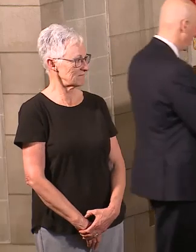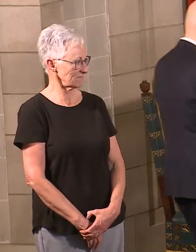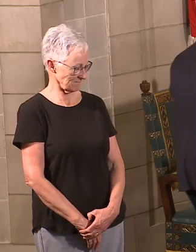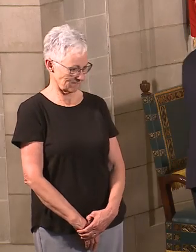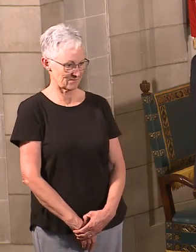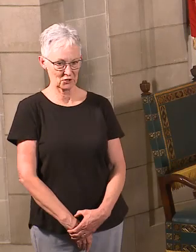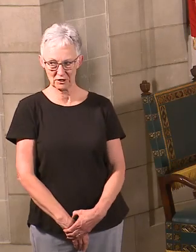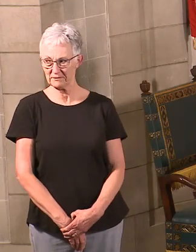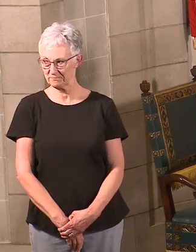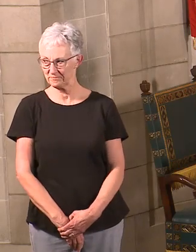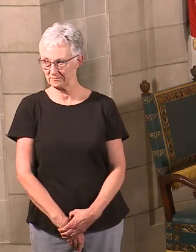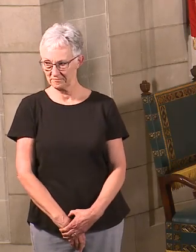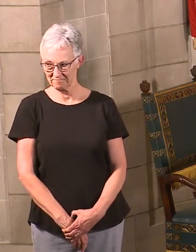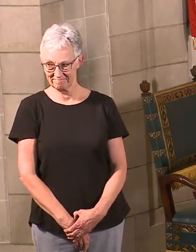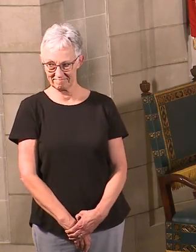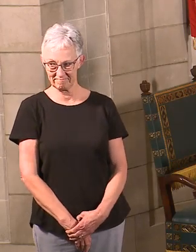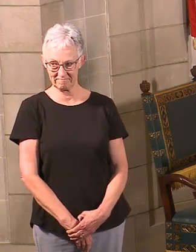I'm doing well, thank you.